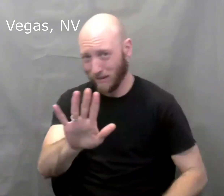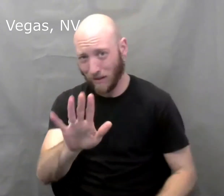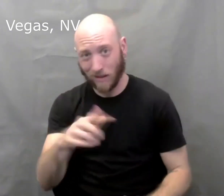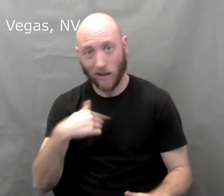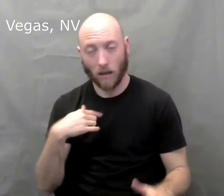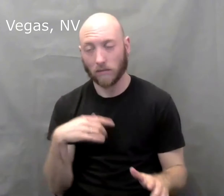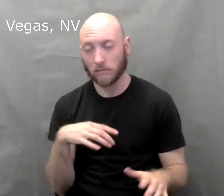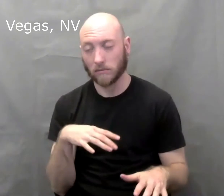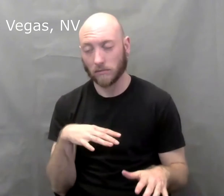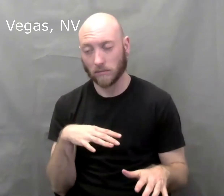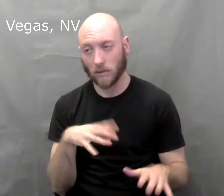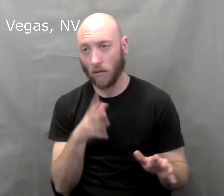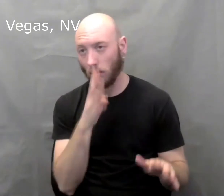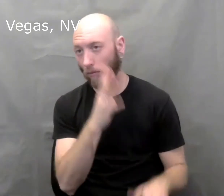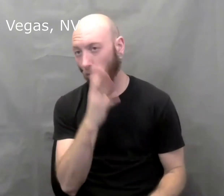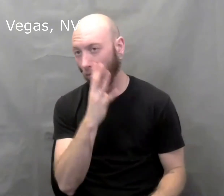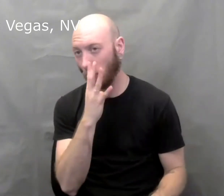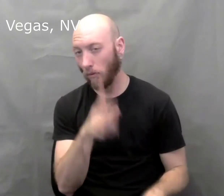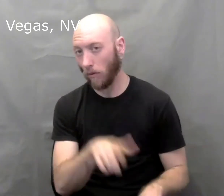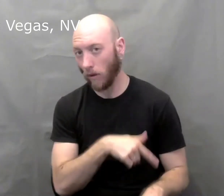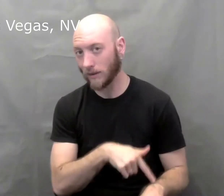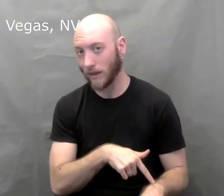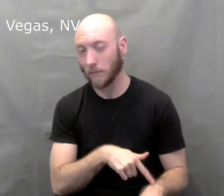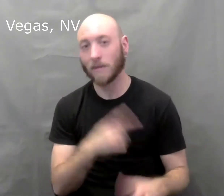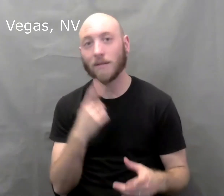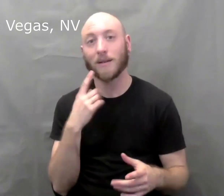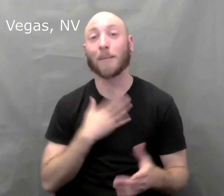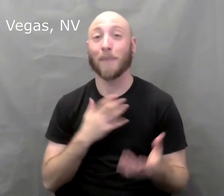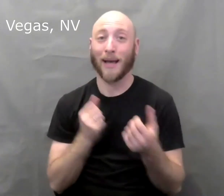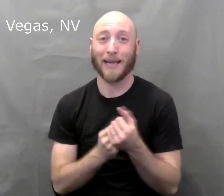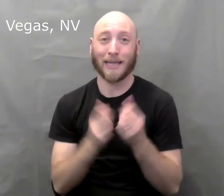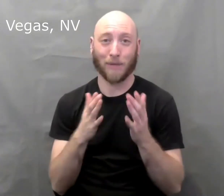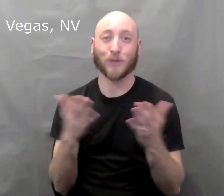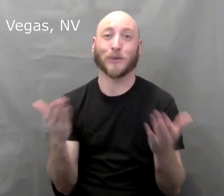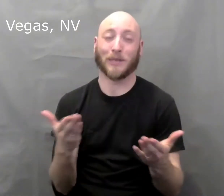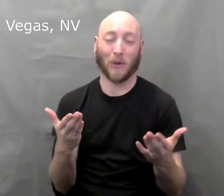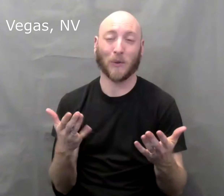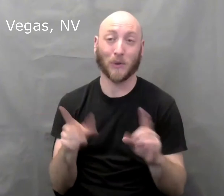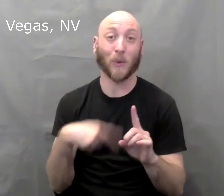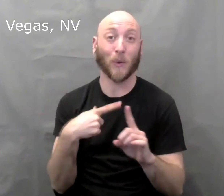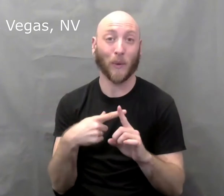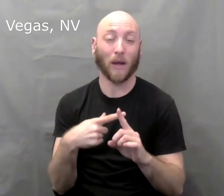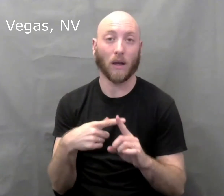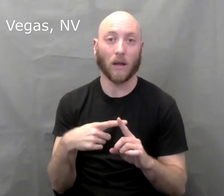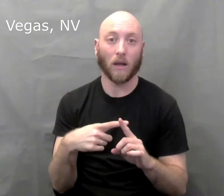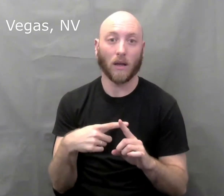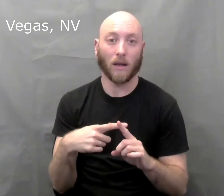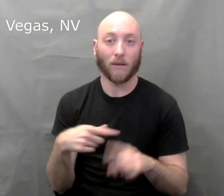not wanted to do it. And my sponsor is in this meeting, so she's going to call me on it when I just said that I started it. So she's going to know if I'm